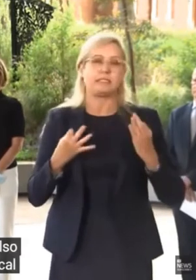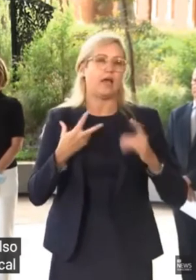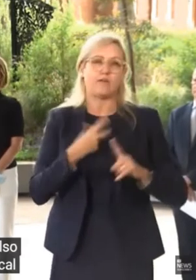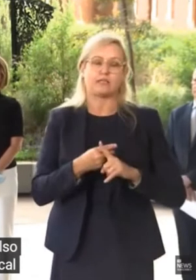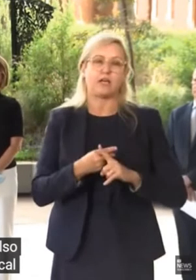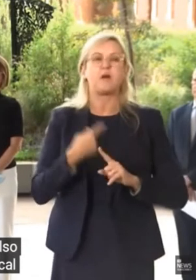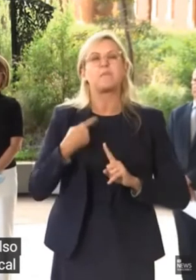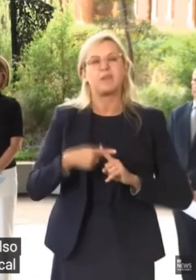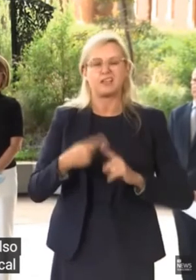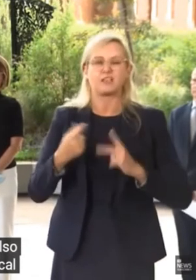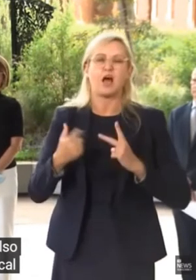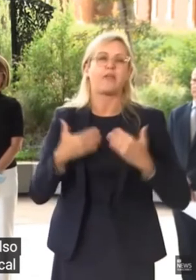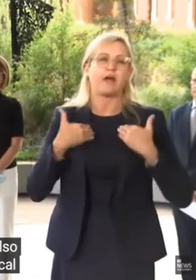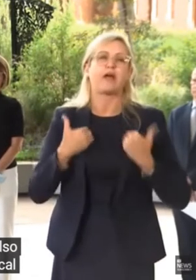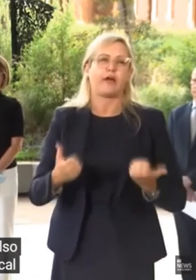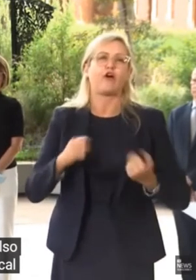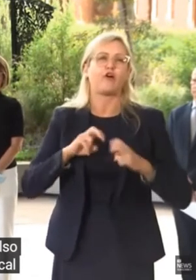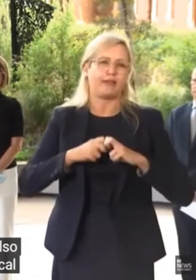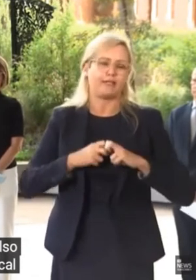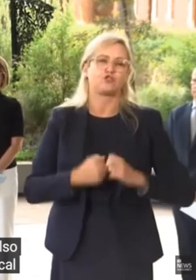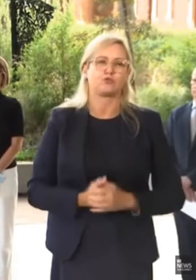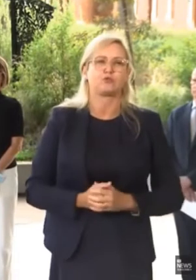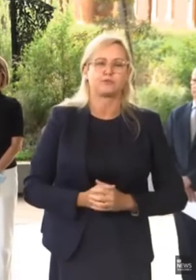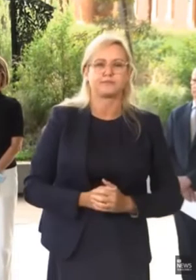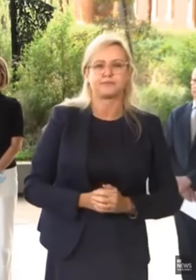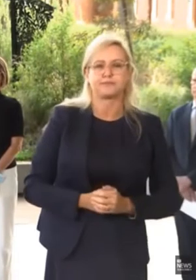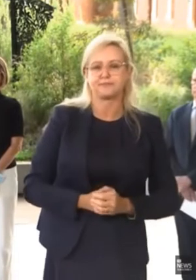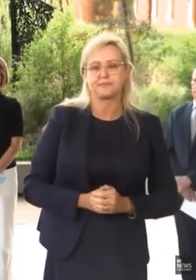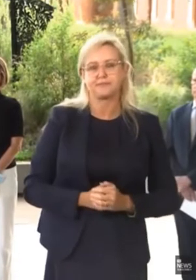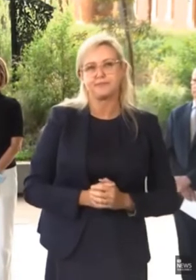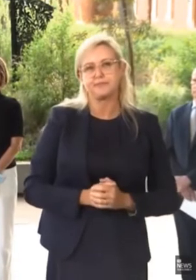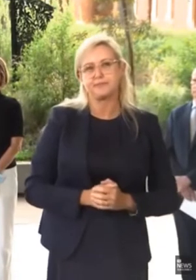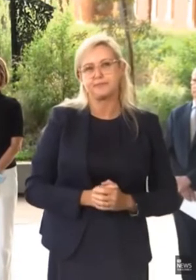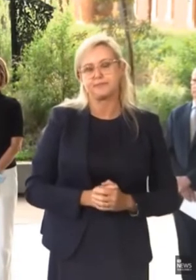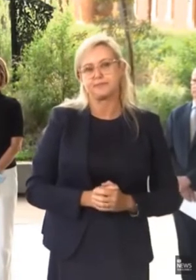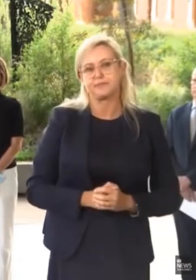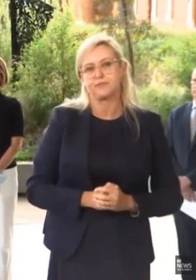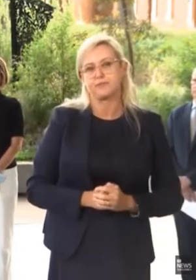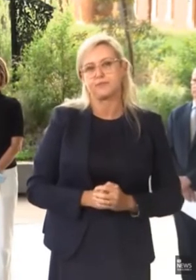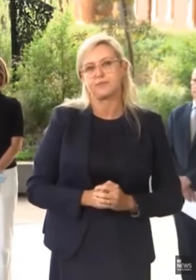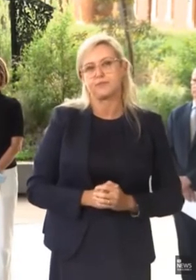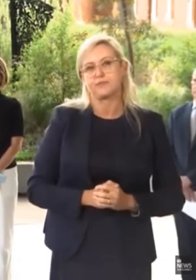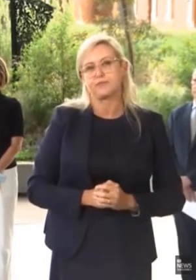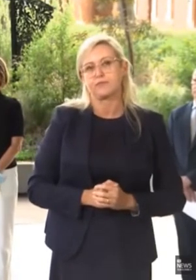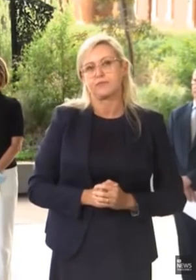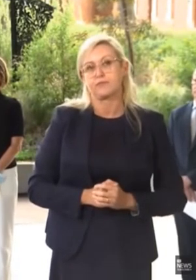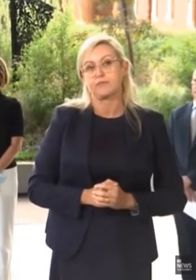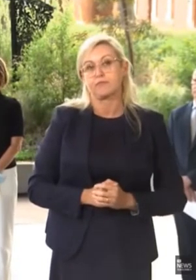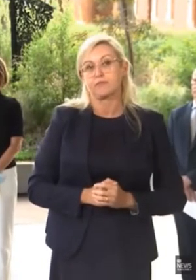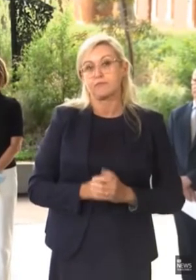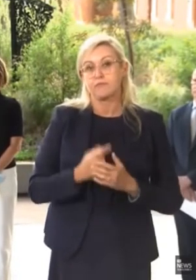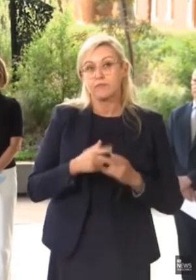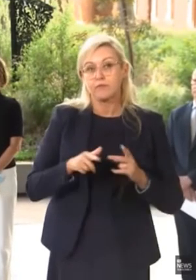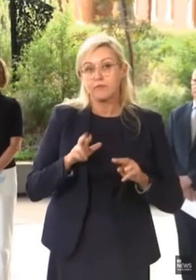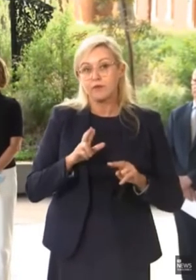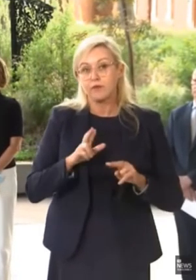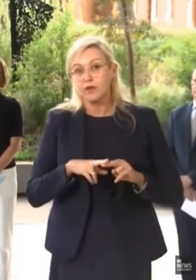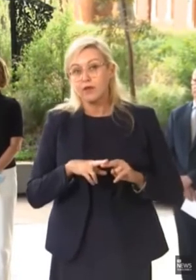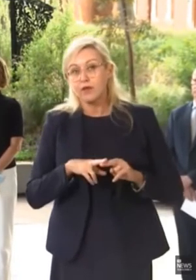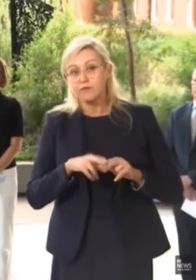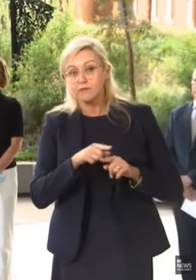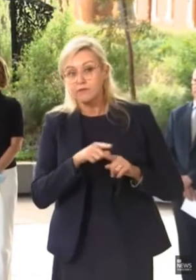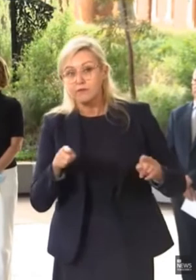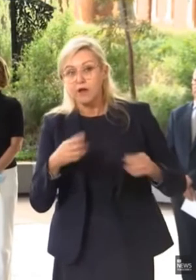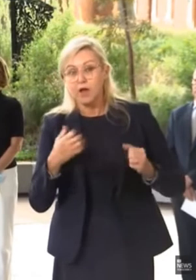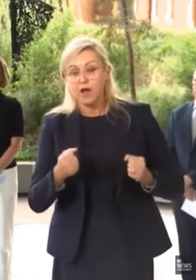and also had serious underlying medical conditions. For those with underlying health conditions, I just